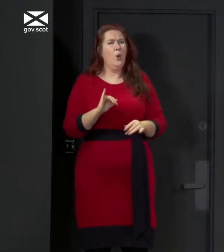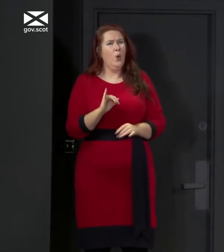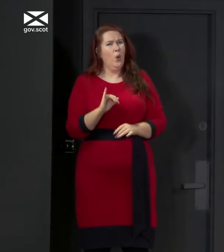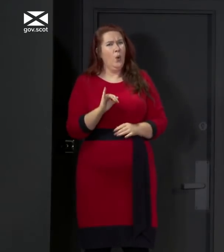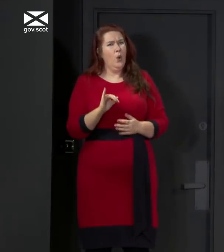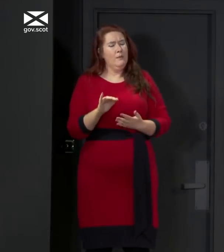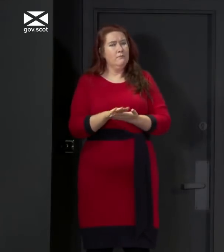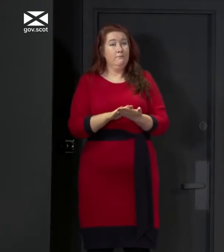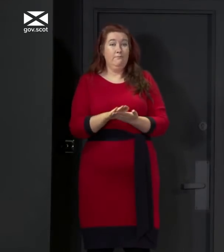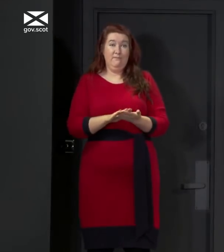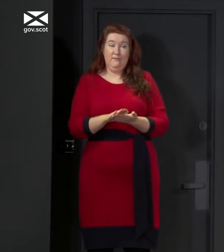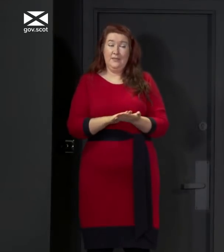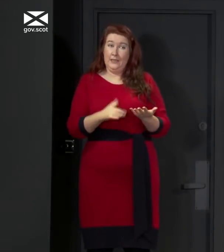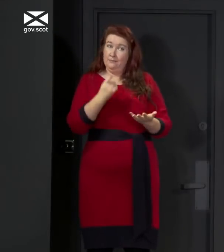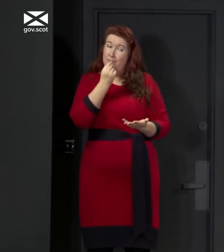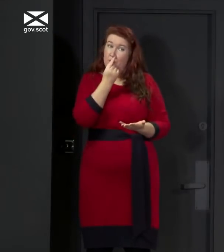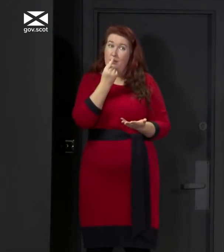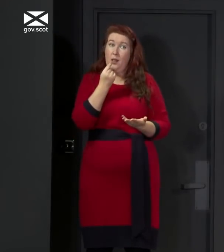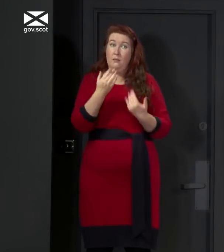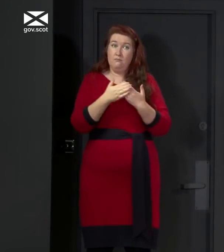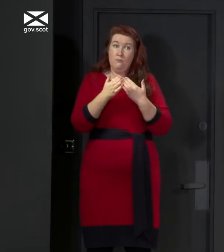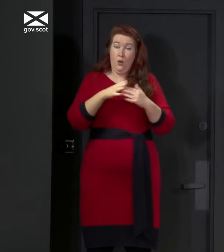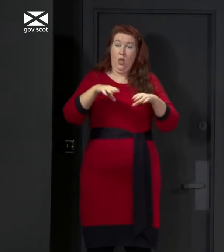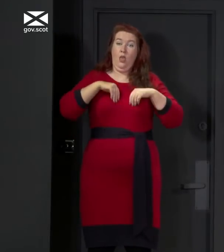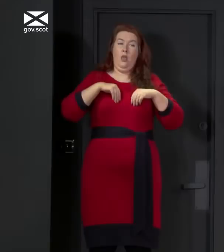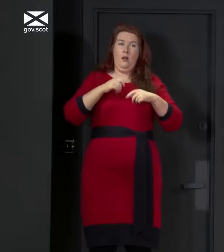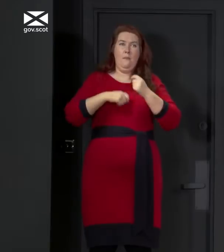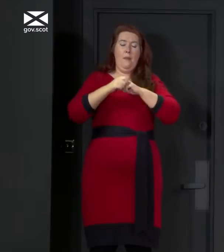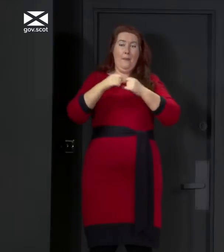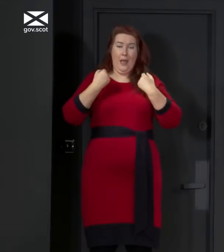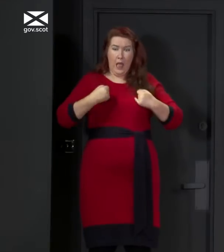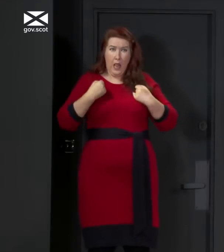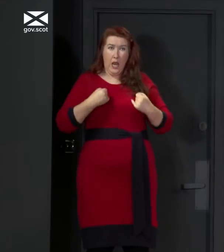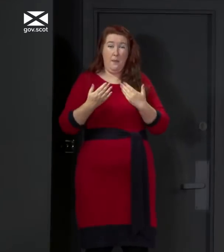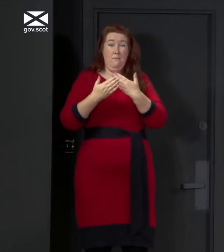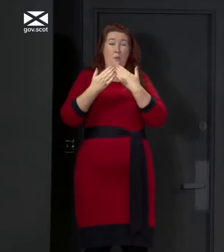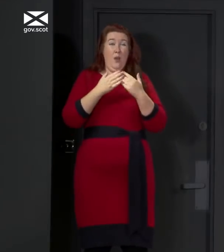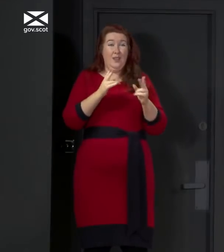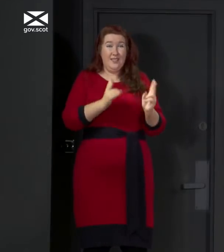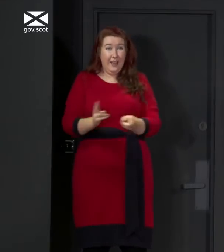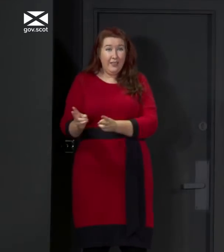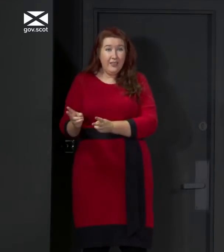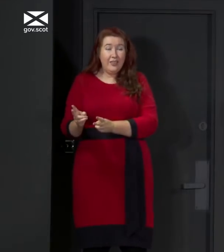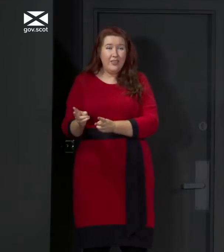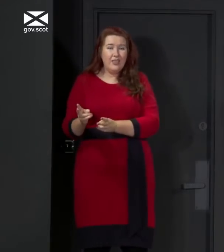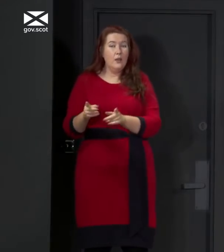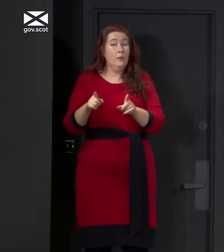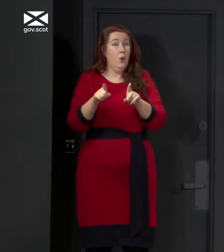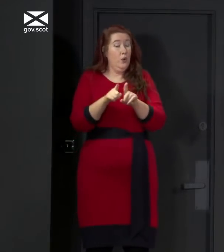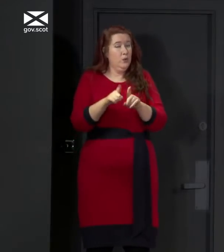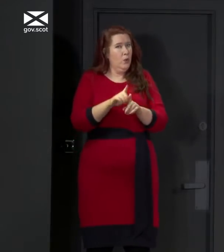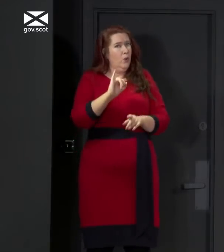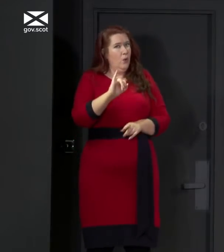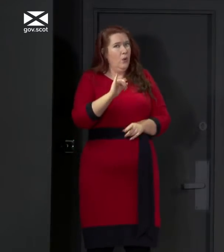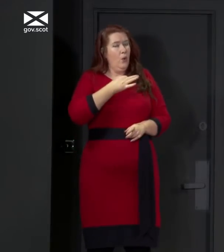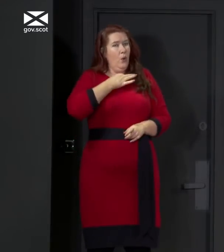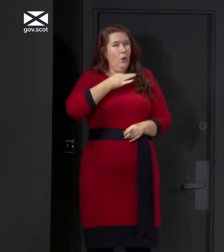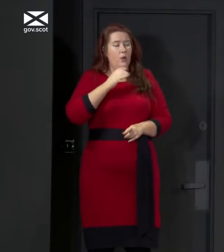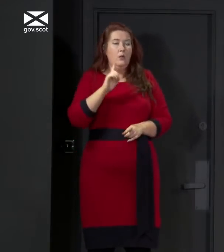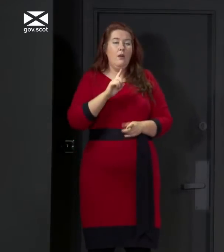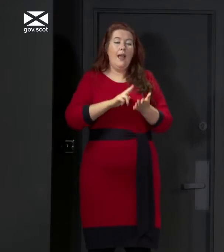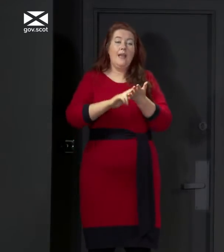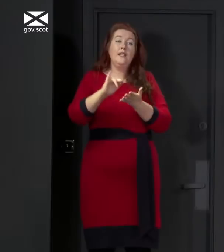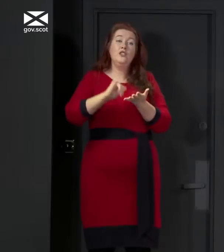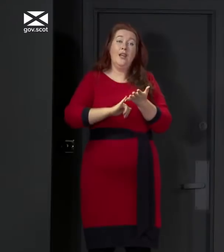the likelihood that more people get ill and die than would otherwise be the case, but it also creates the real risk that our National Health